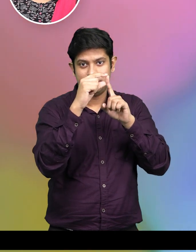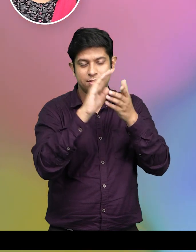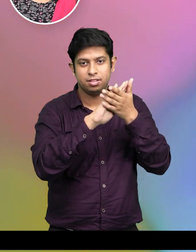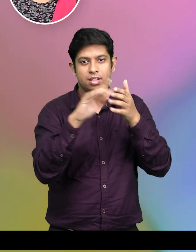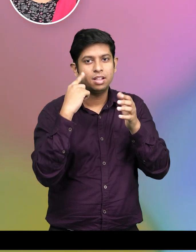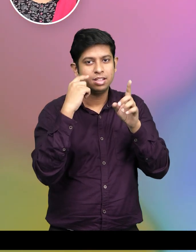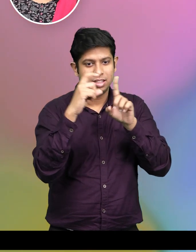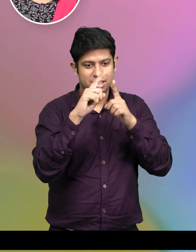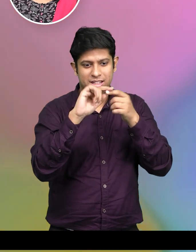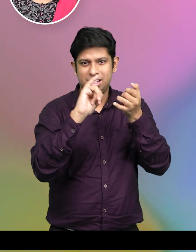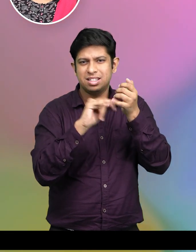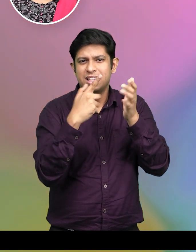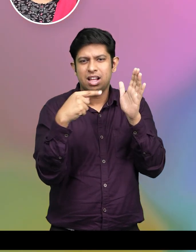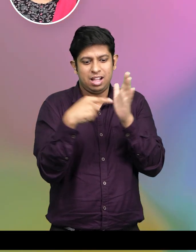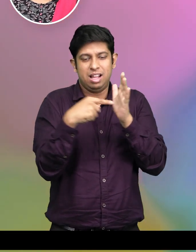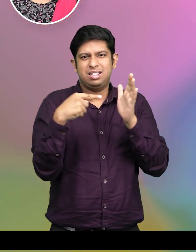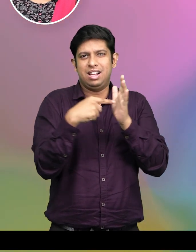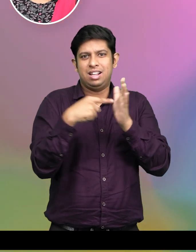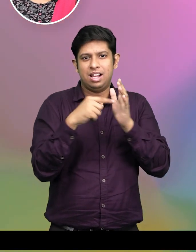raphides,